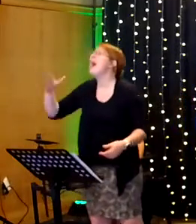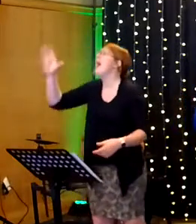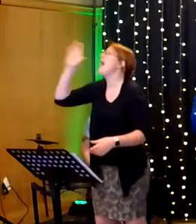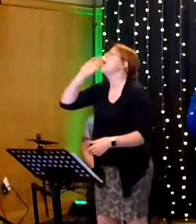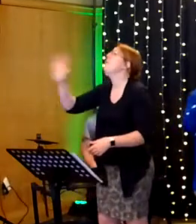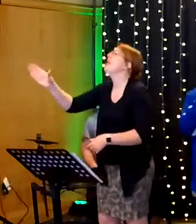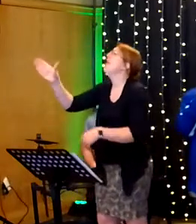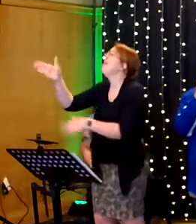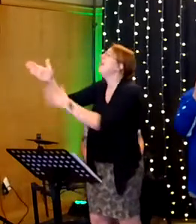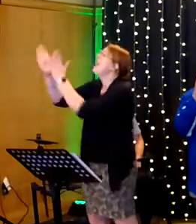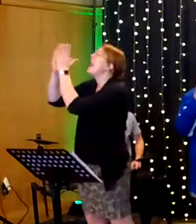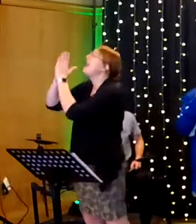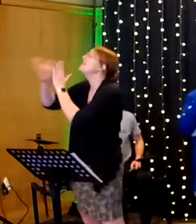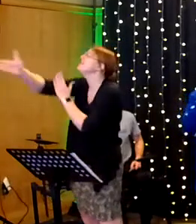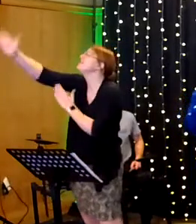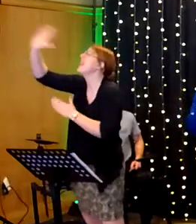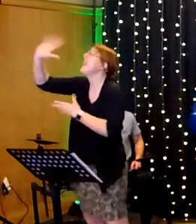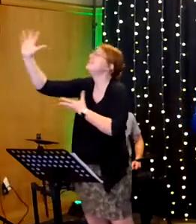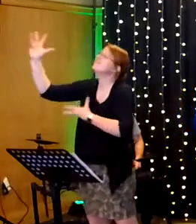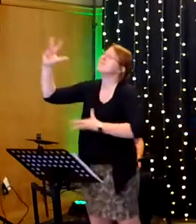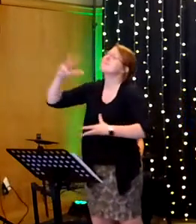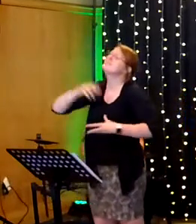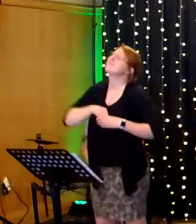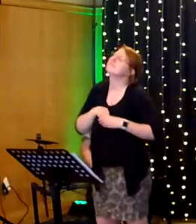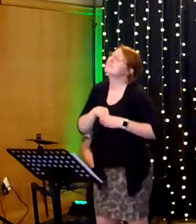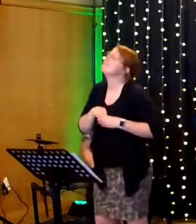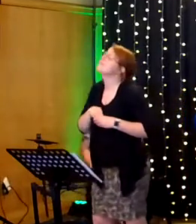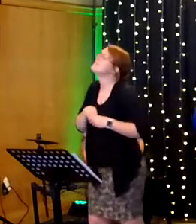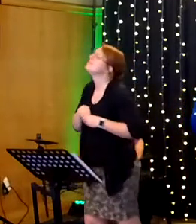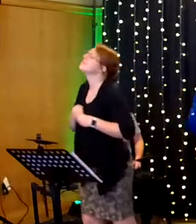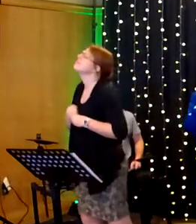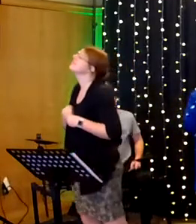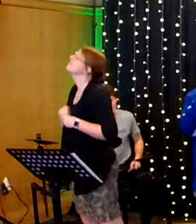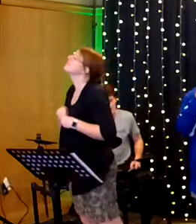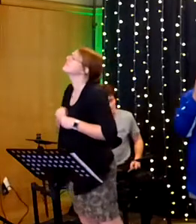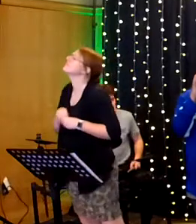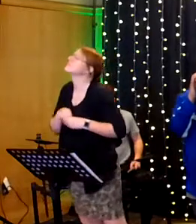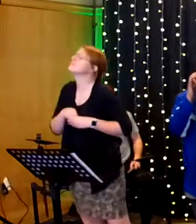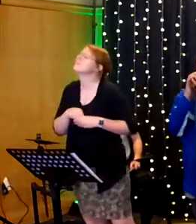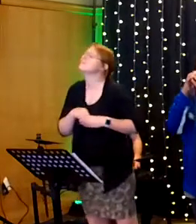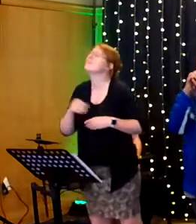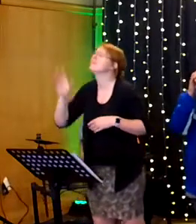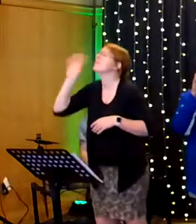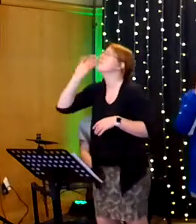stand. I'll call upon your name